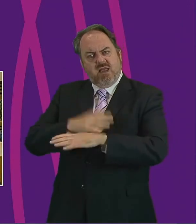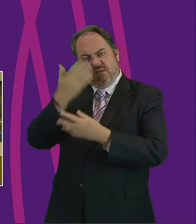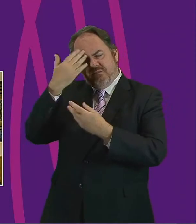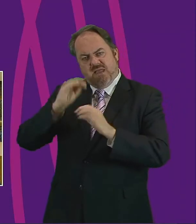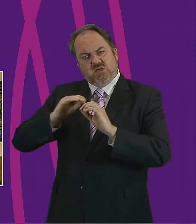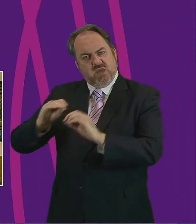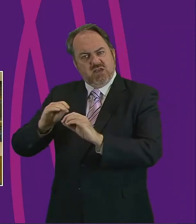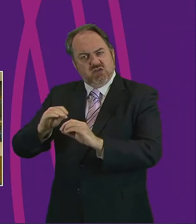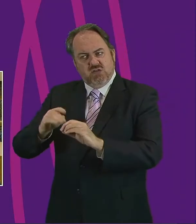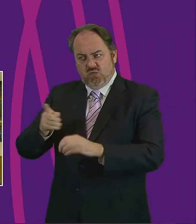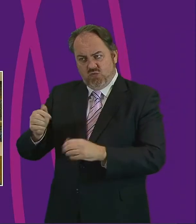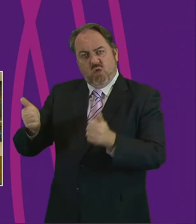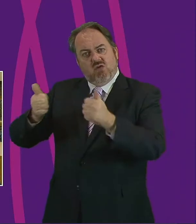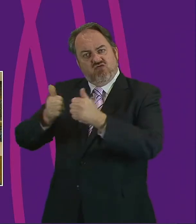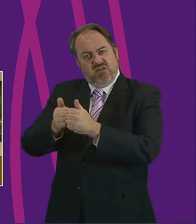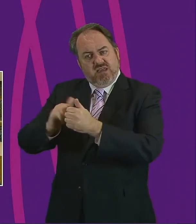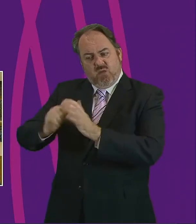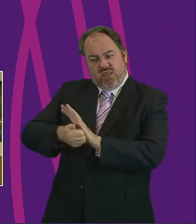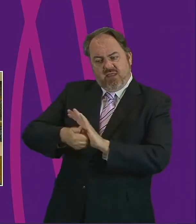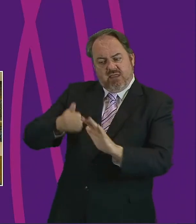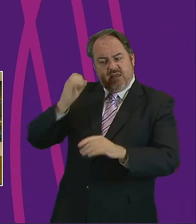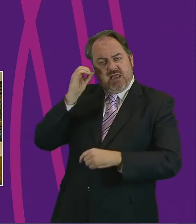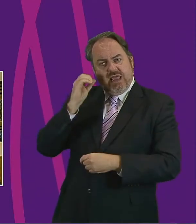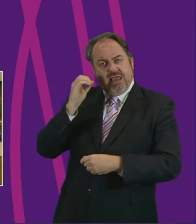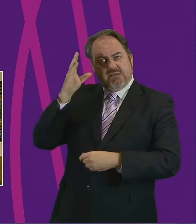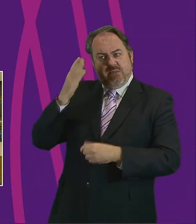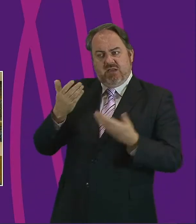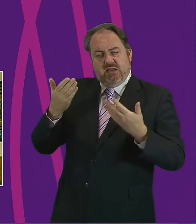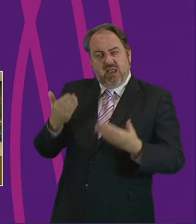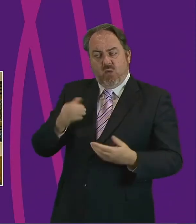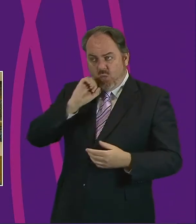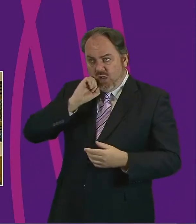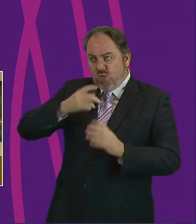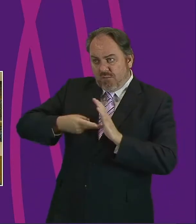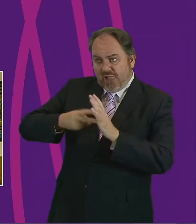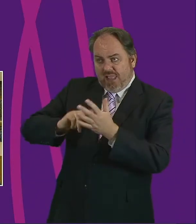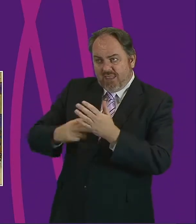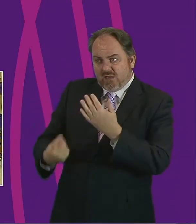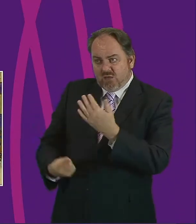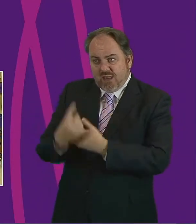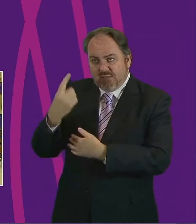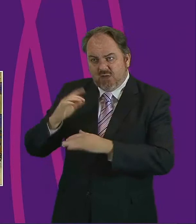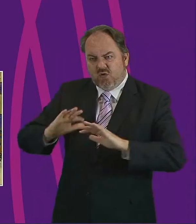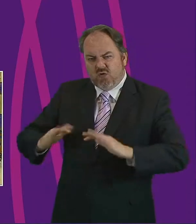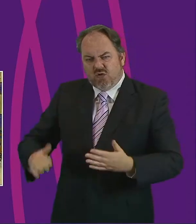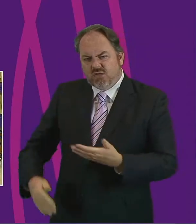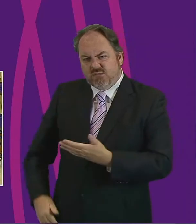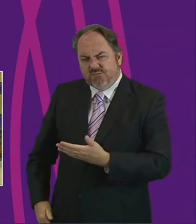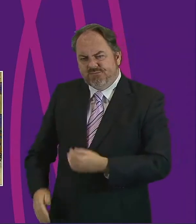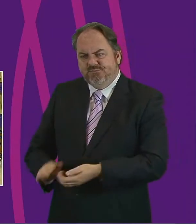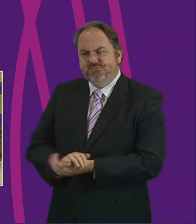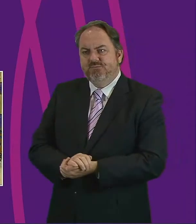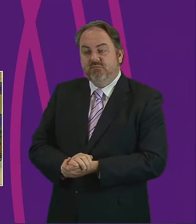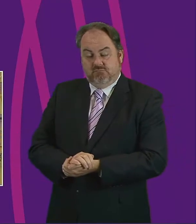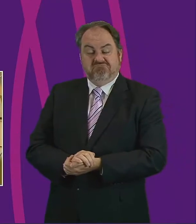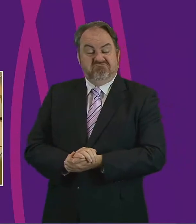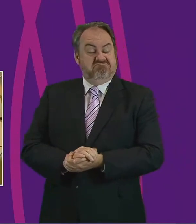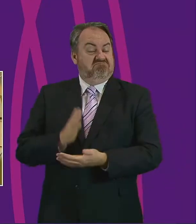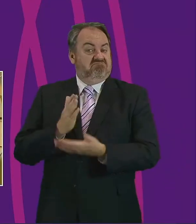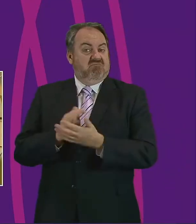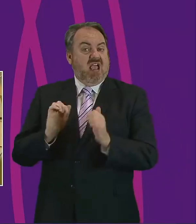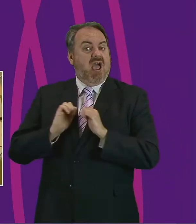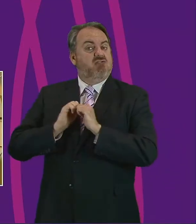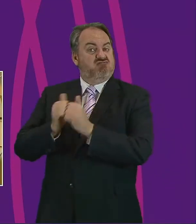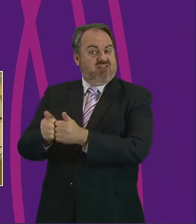Minister agree with her analysis, and will she put in place a plan to deliver it? First Minister. Yes, I do agree